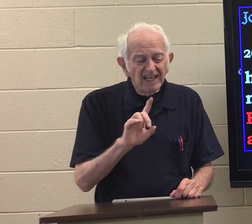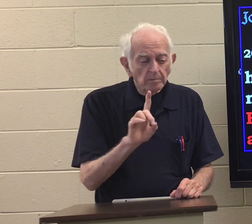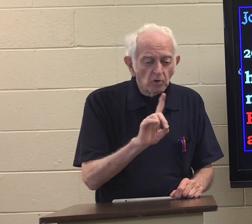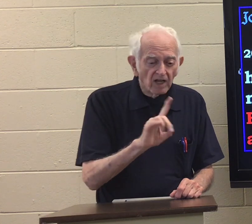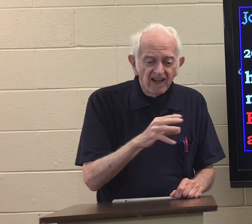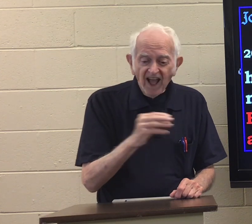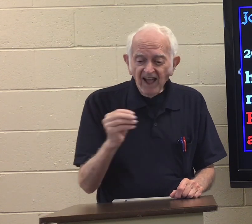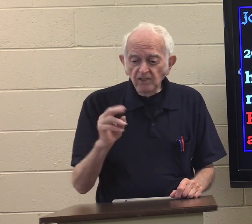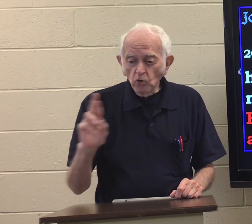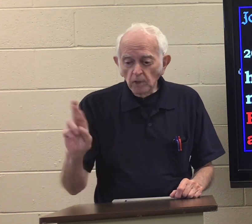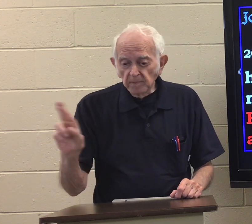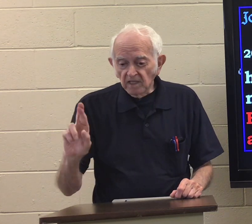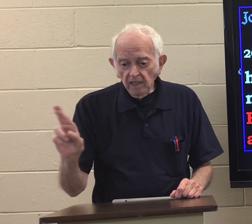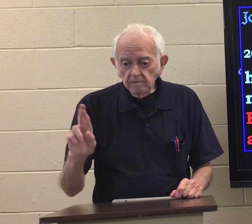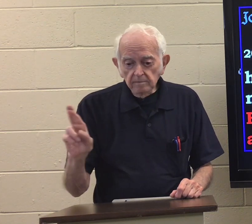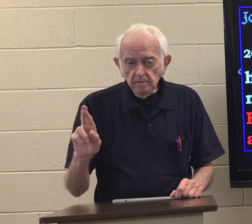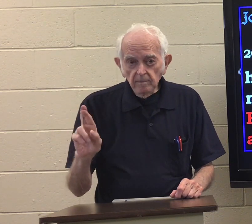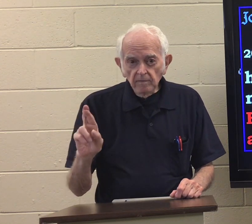like Democrats and Republicans,